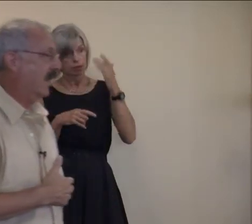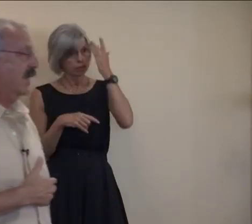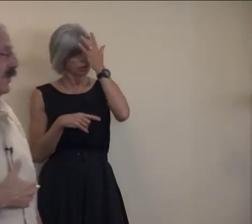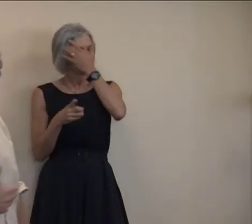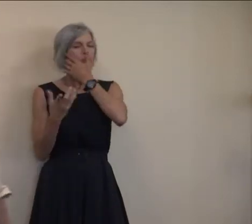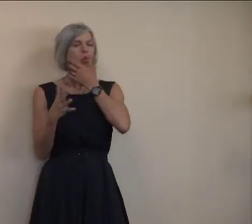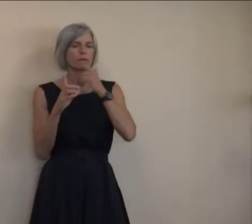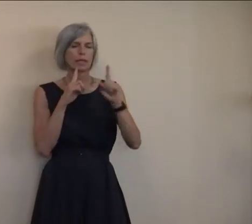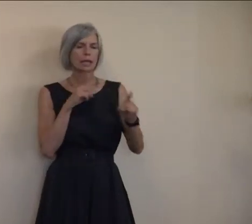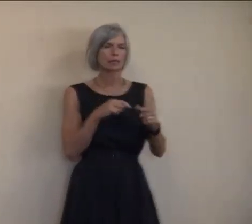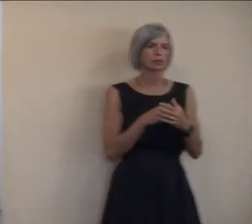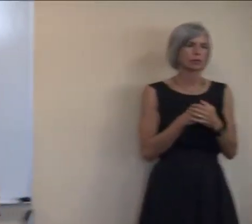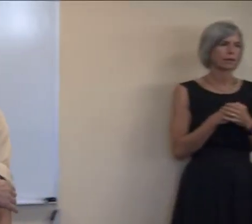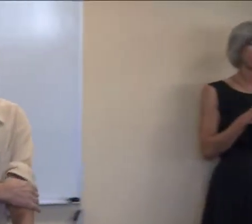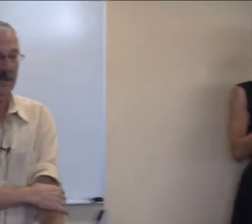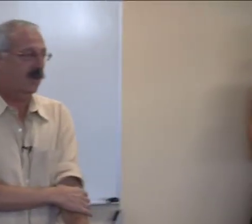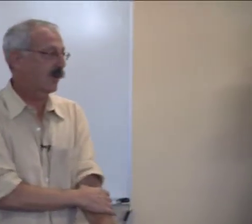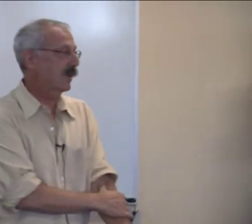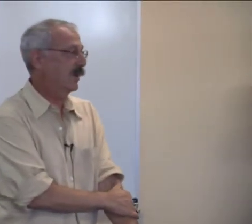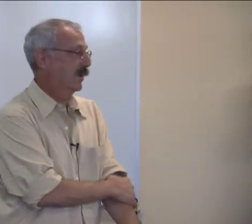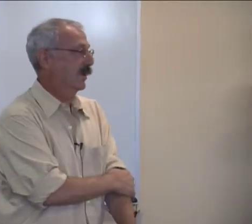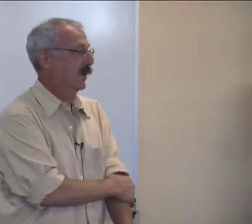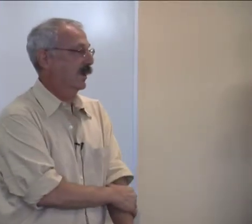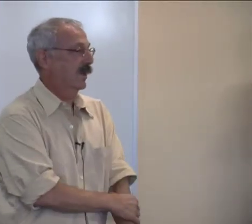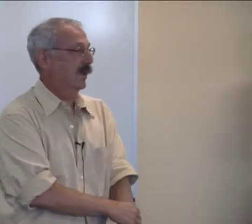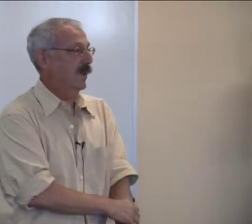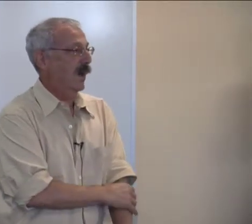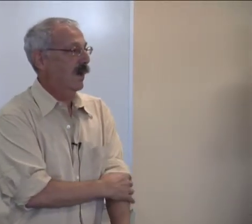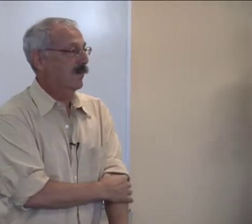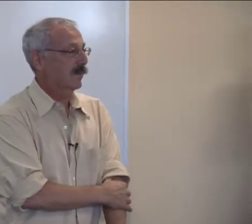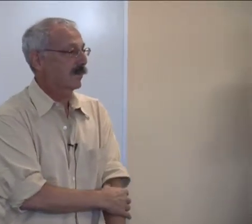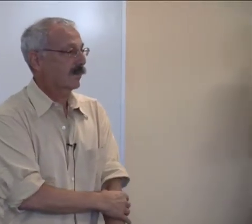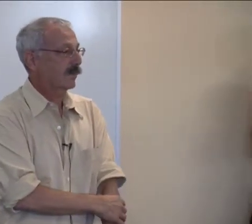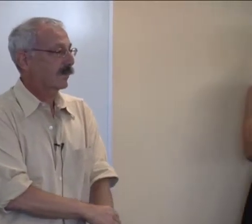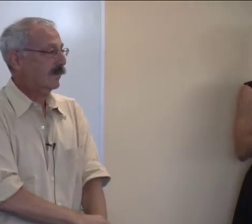it. I got to it. I anticipated. Okay, cool.